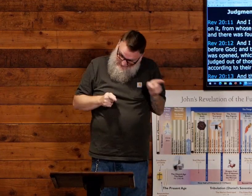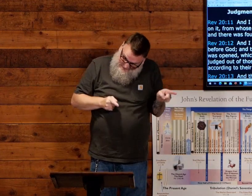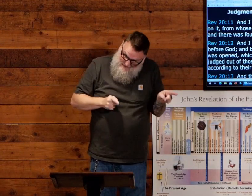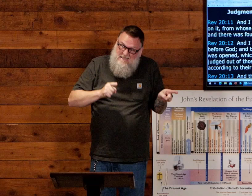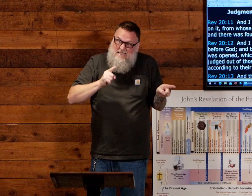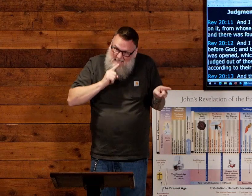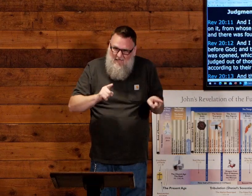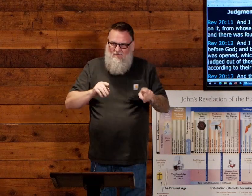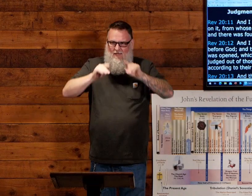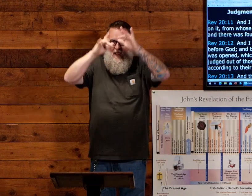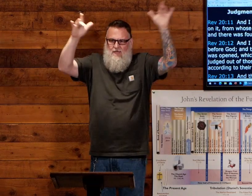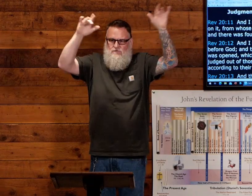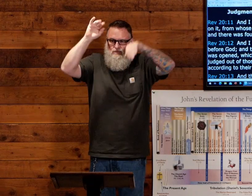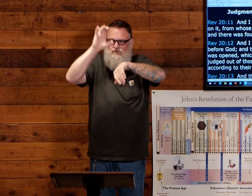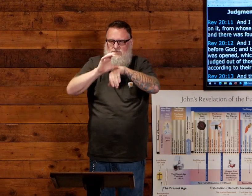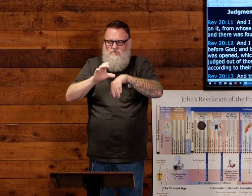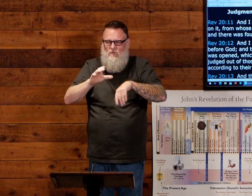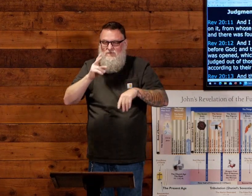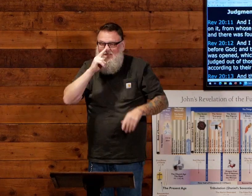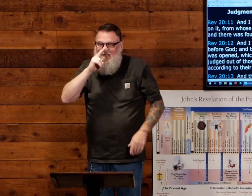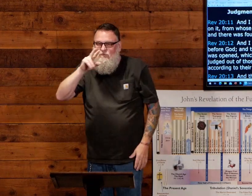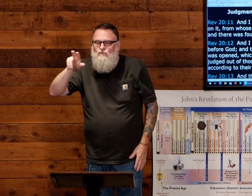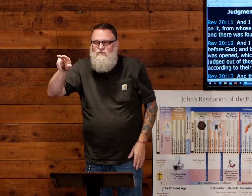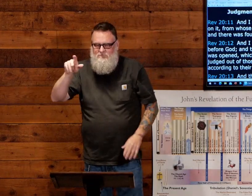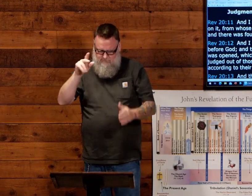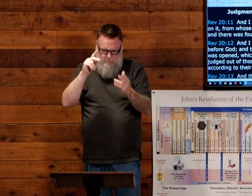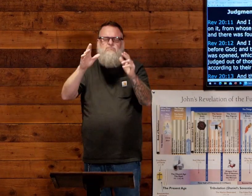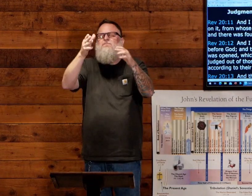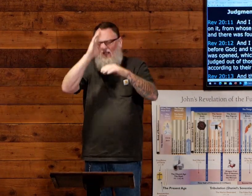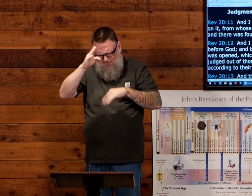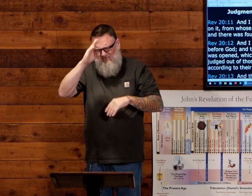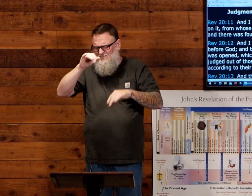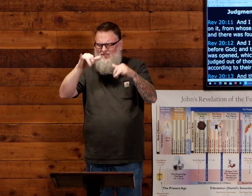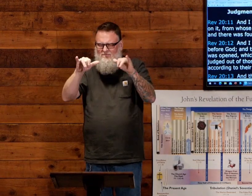We don't need a church in heaven because he is the light of the church.